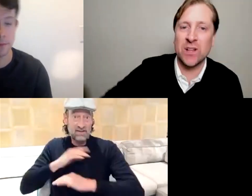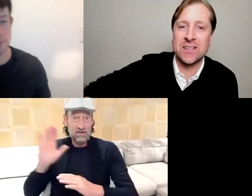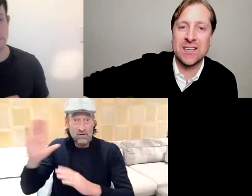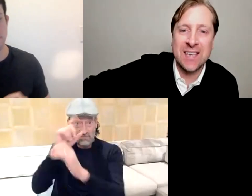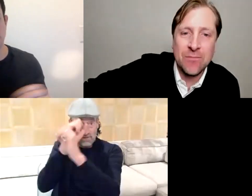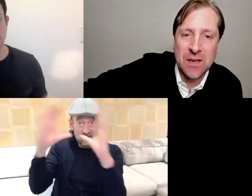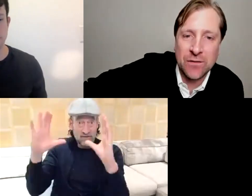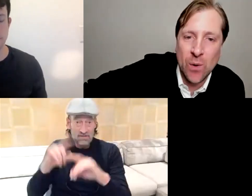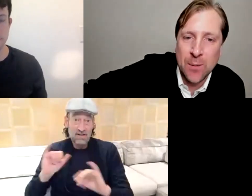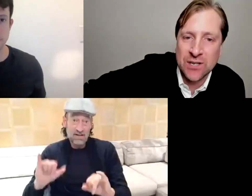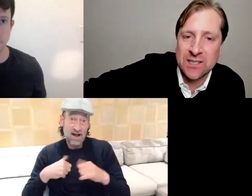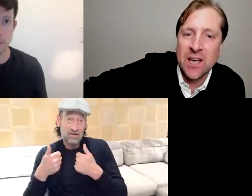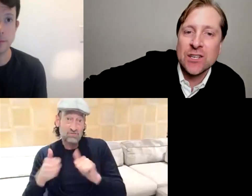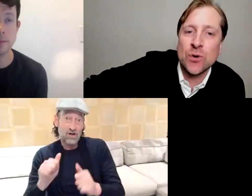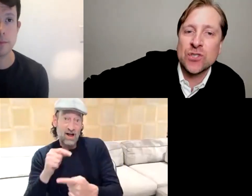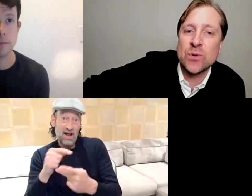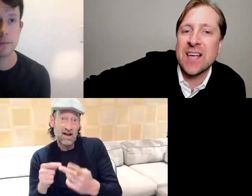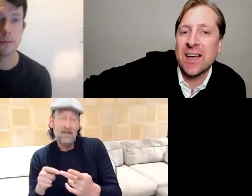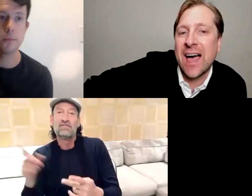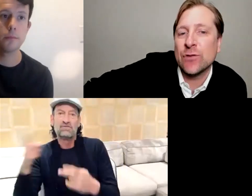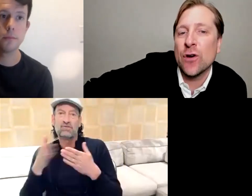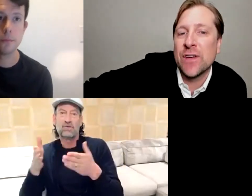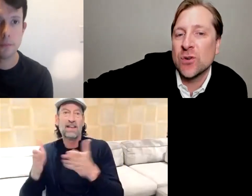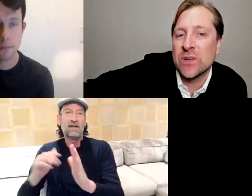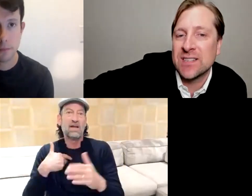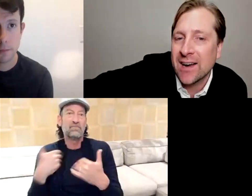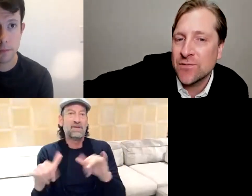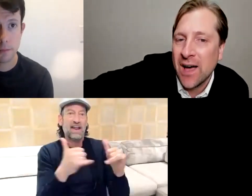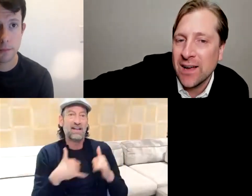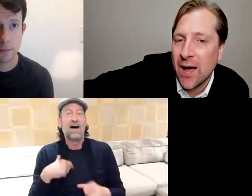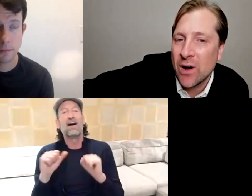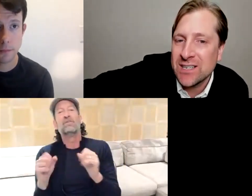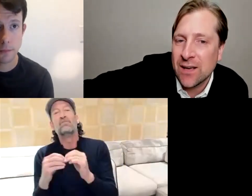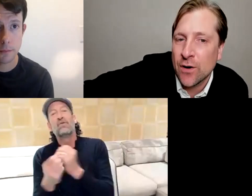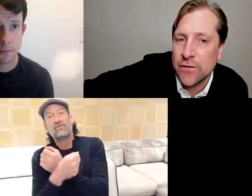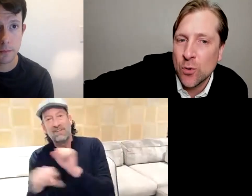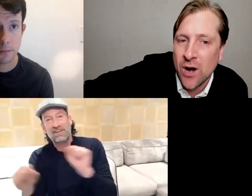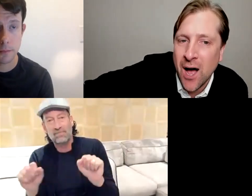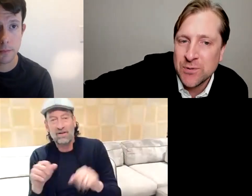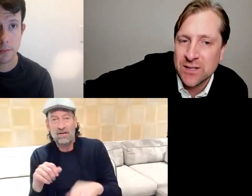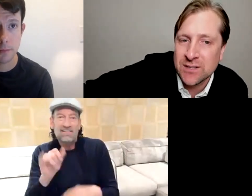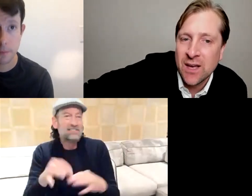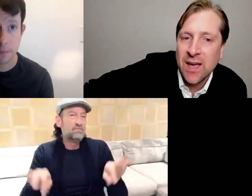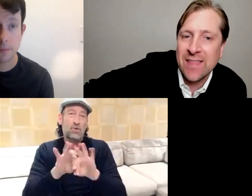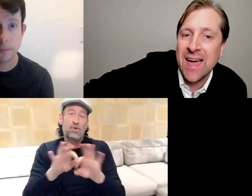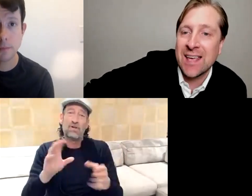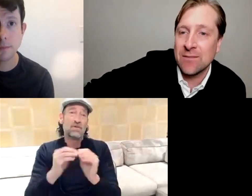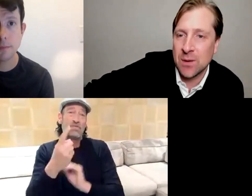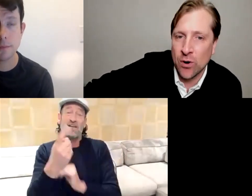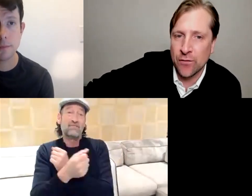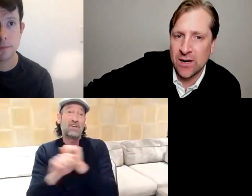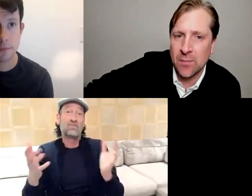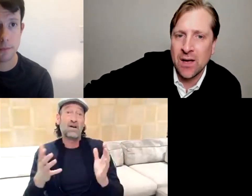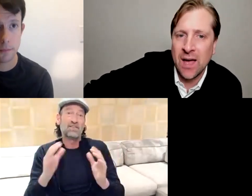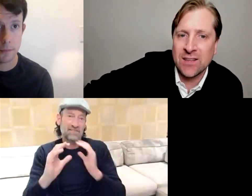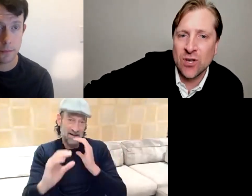was willing to give me a few options. After her vision was satisfied, I wanted to give her a few more options. And that gave me